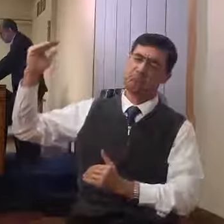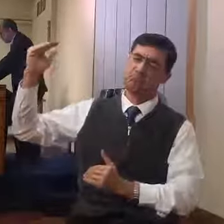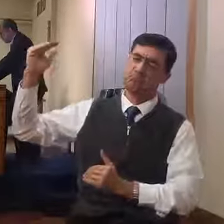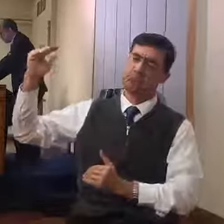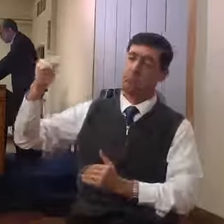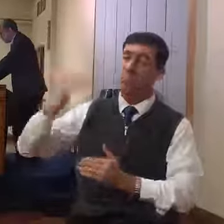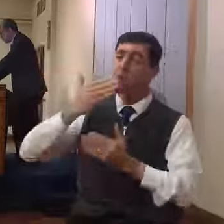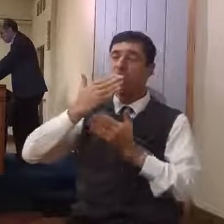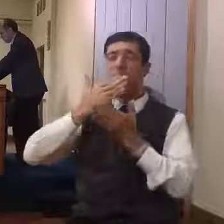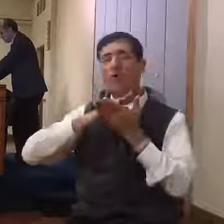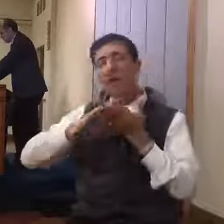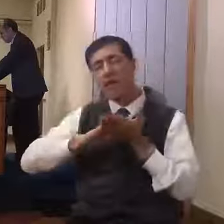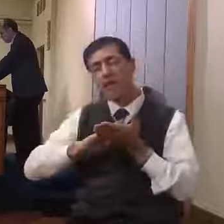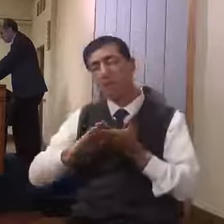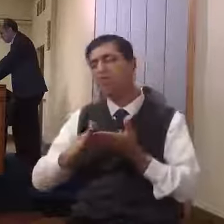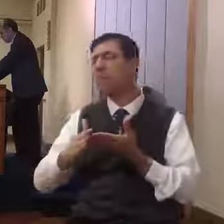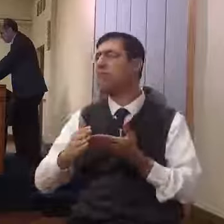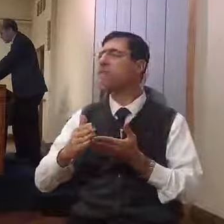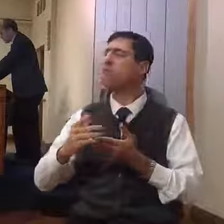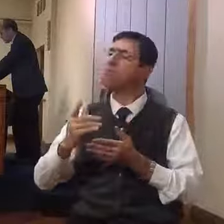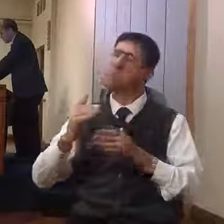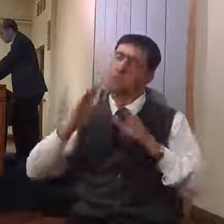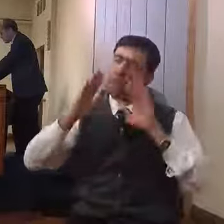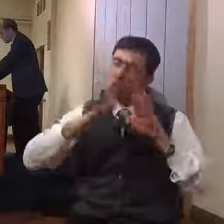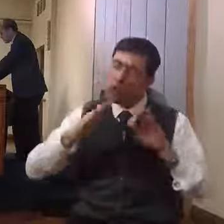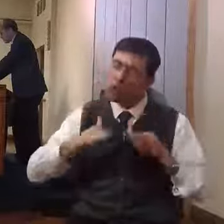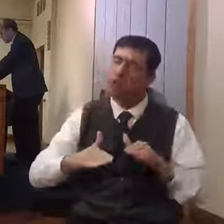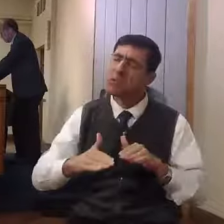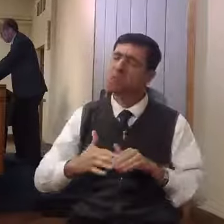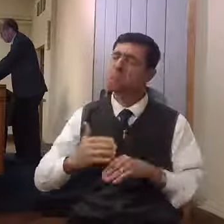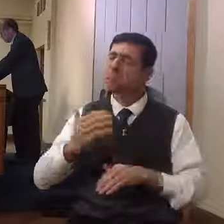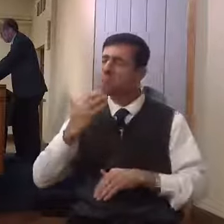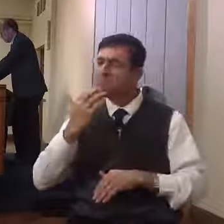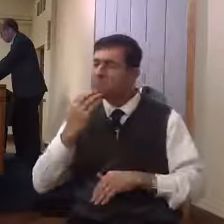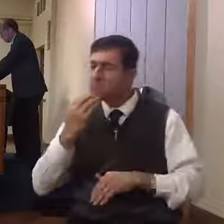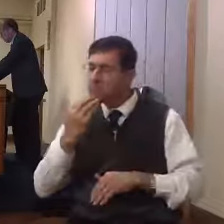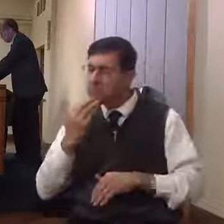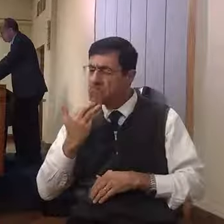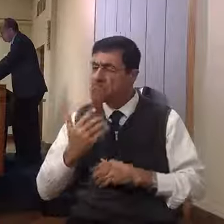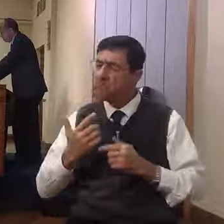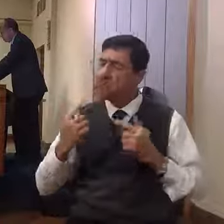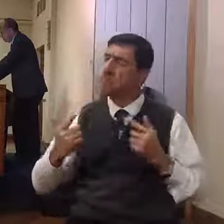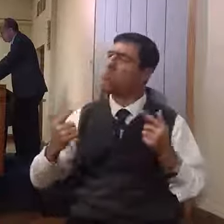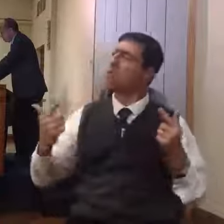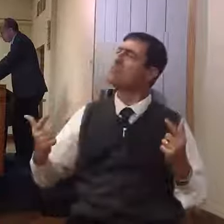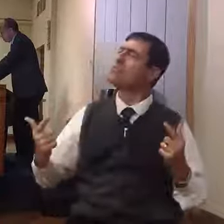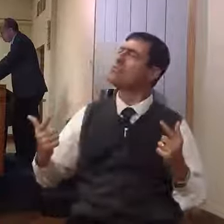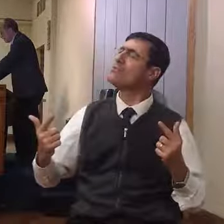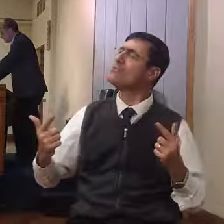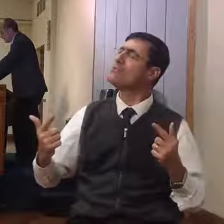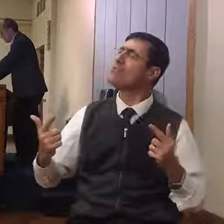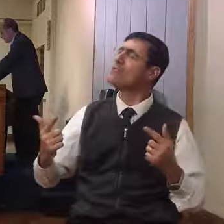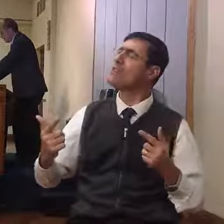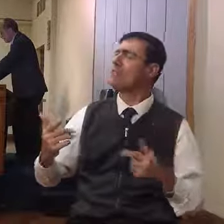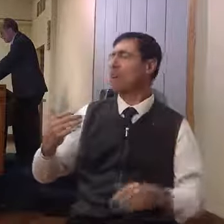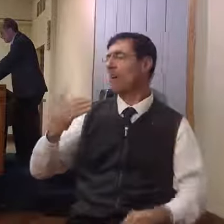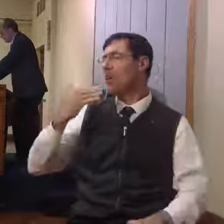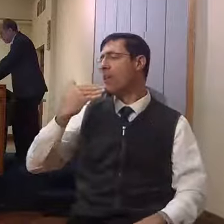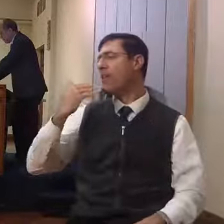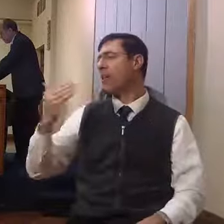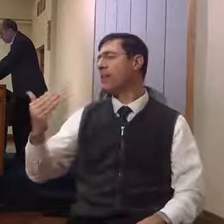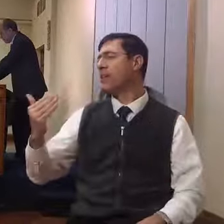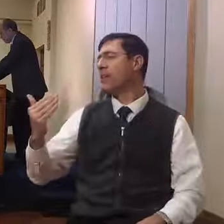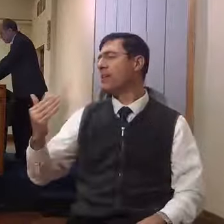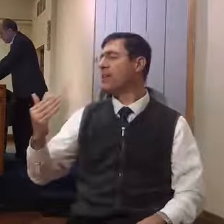forgiving God, a merciful God, a long-suffering God. O Lord, we thank Thee that Thou hast not treated